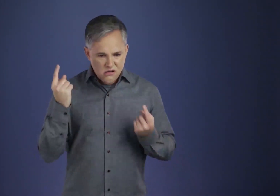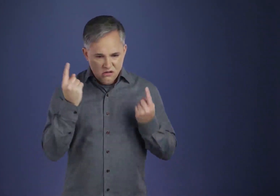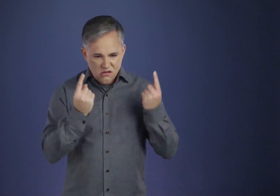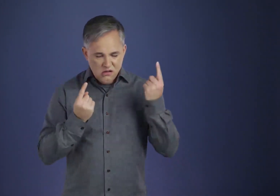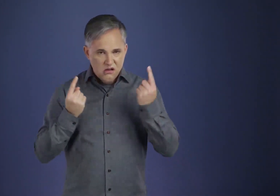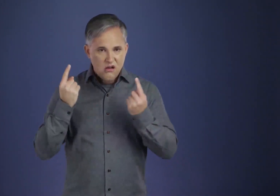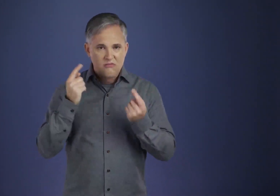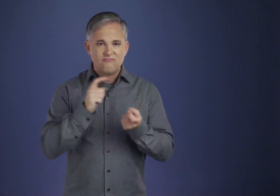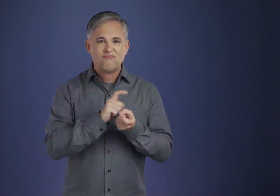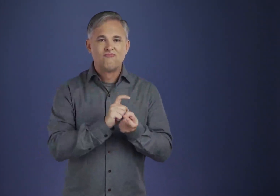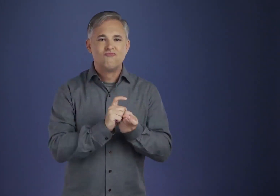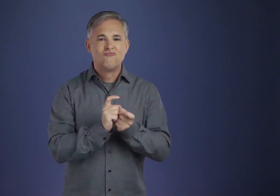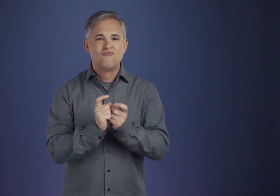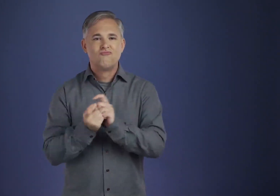or die.